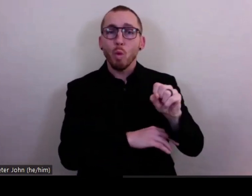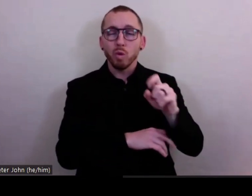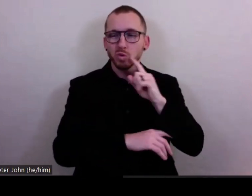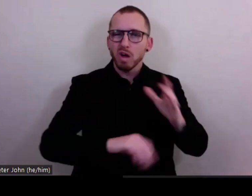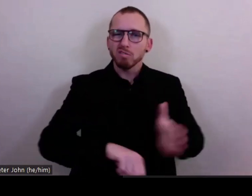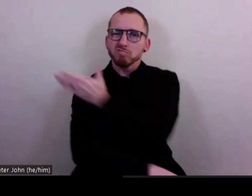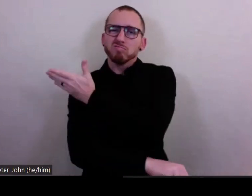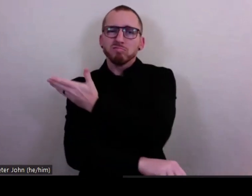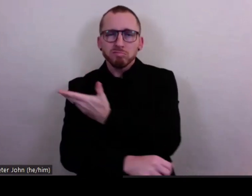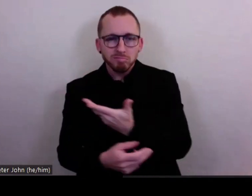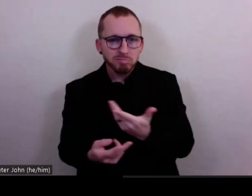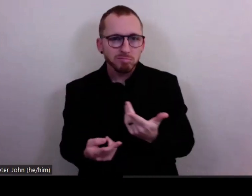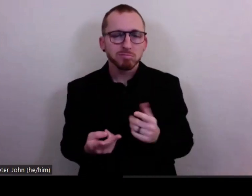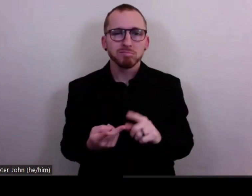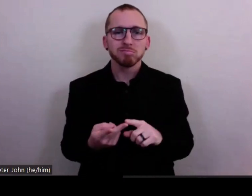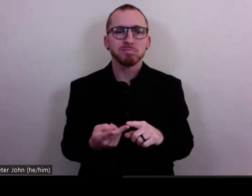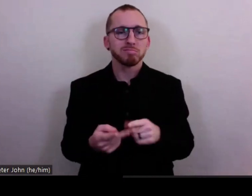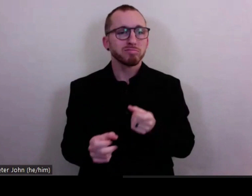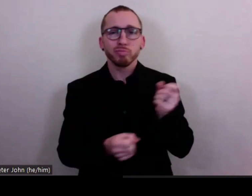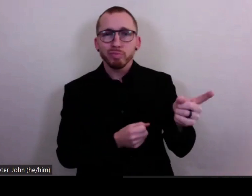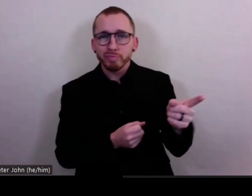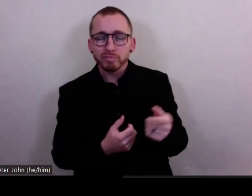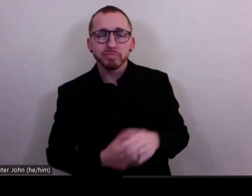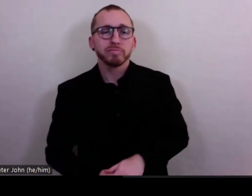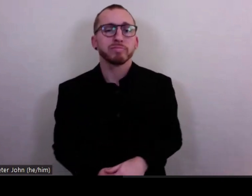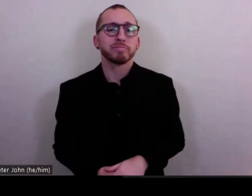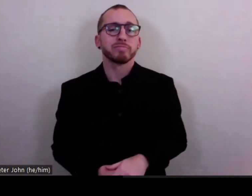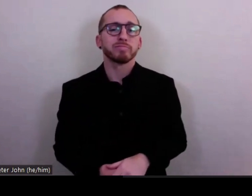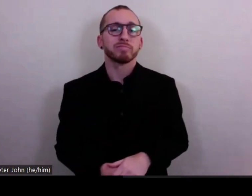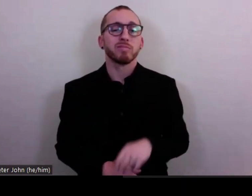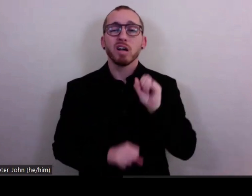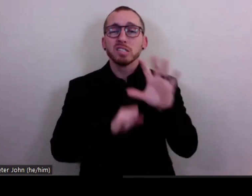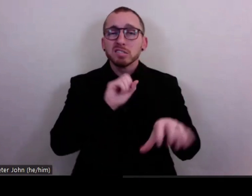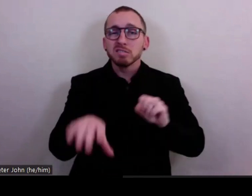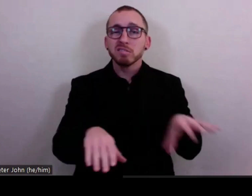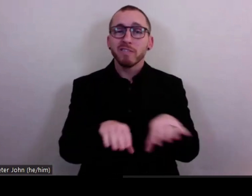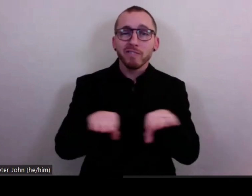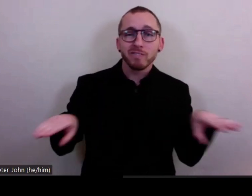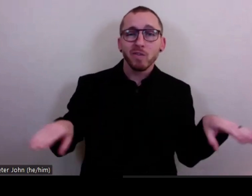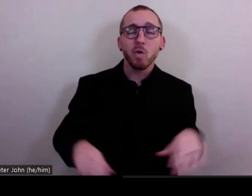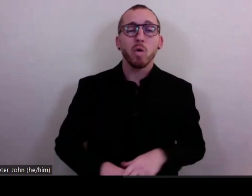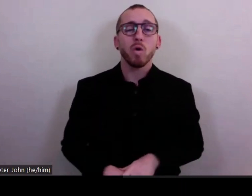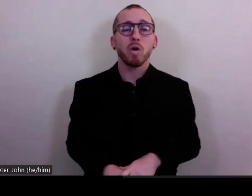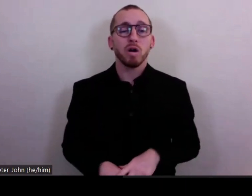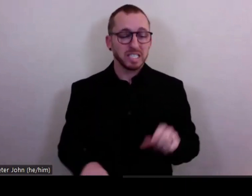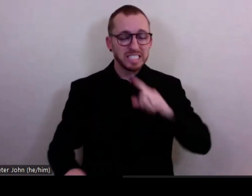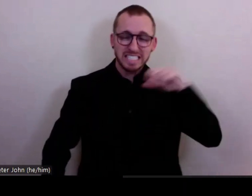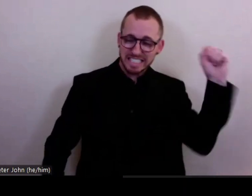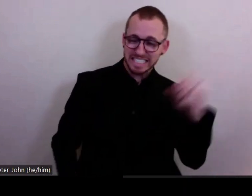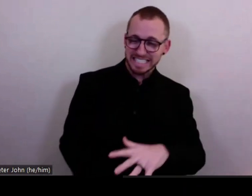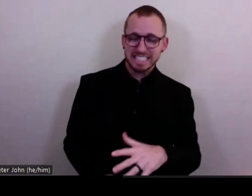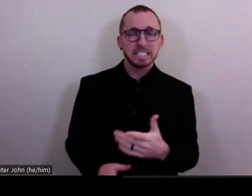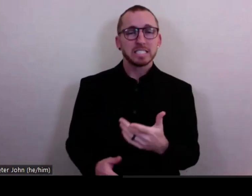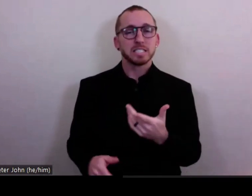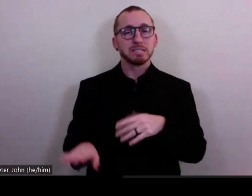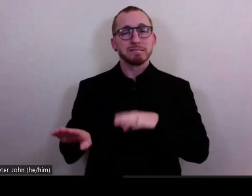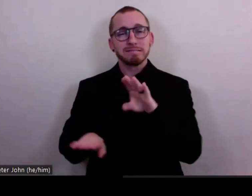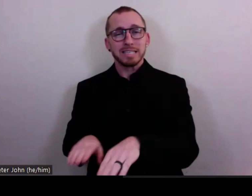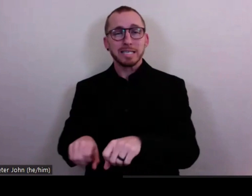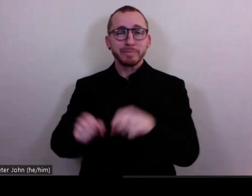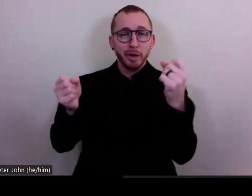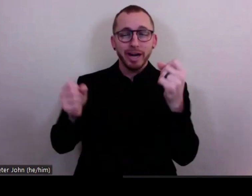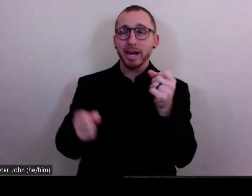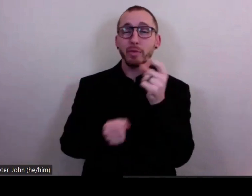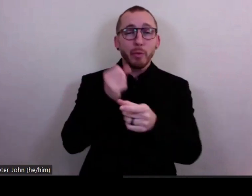then everything just gets dumped on the floor, and then I start jumping on it, and then I start trying to break it, and start to throw things at